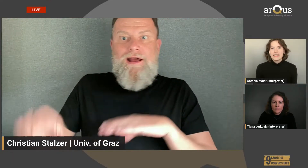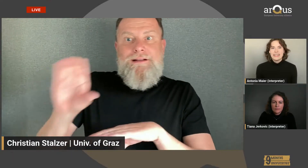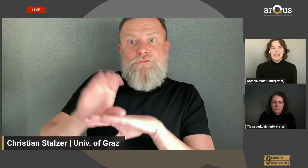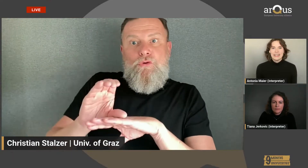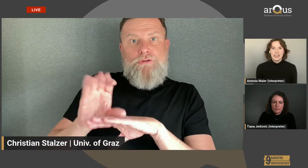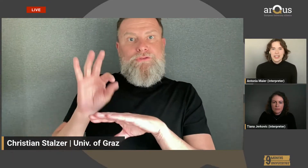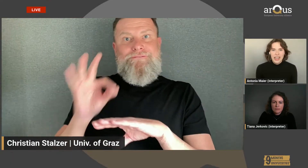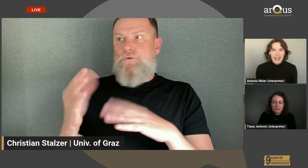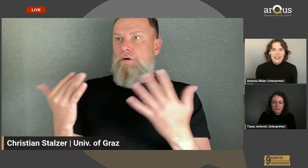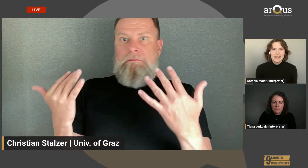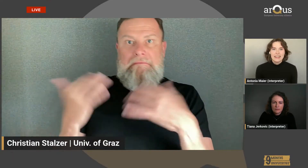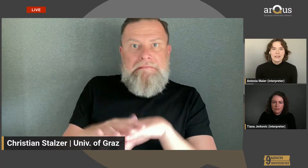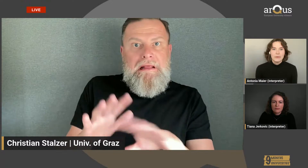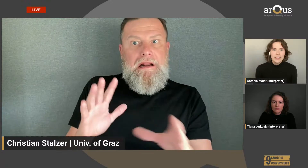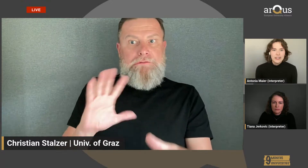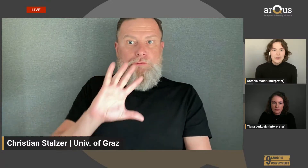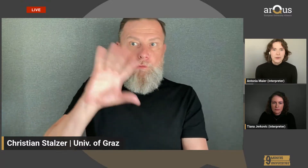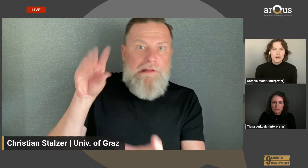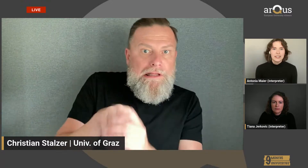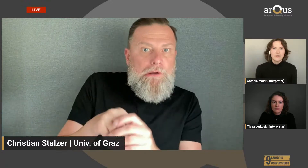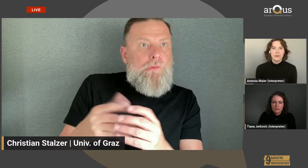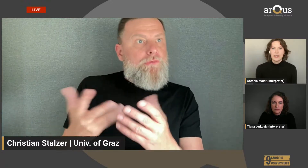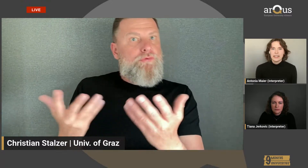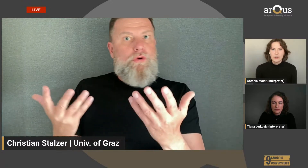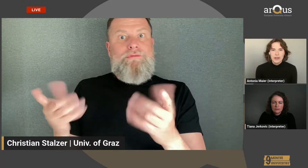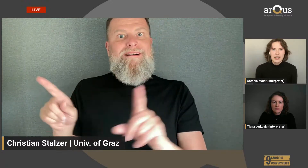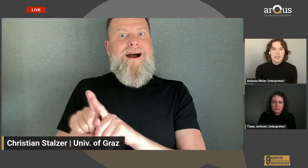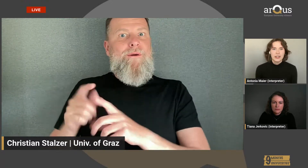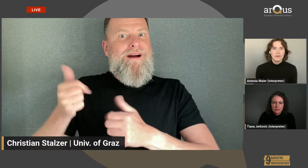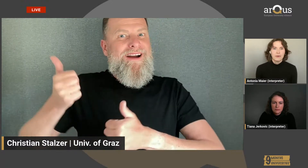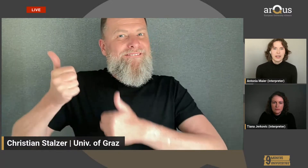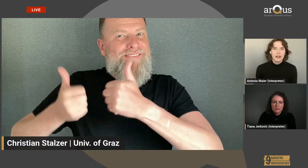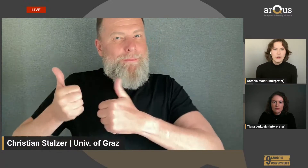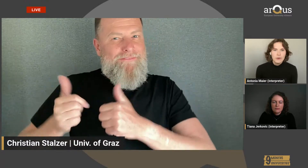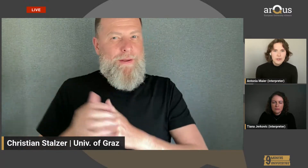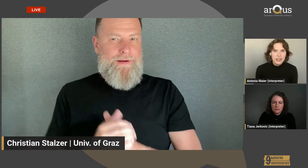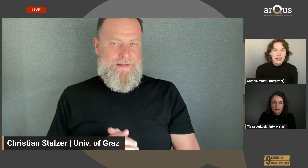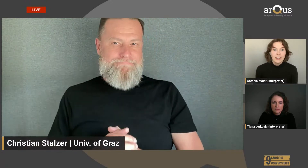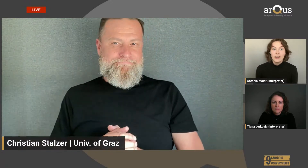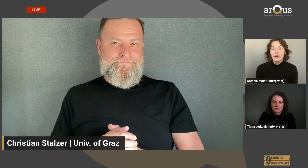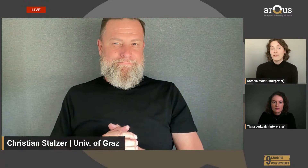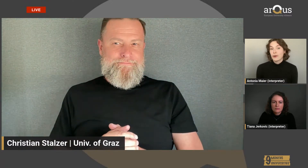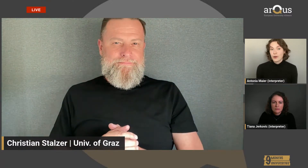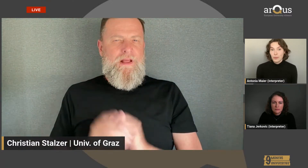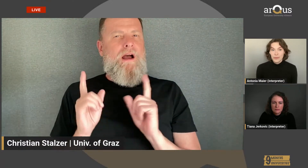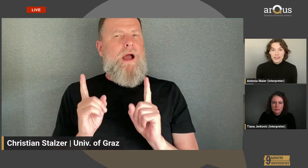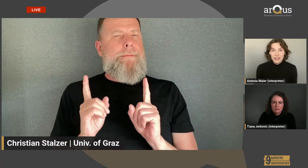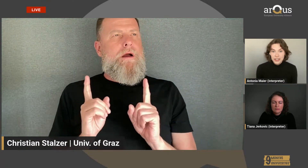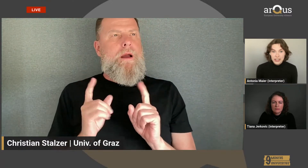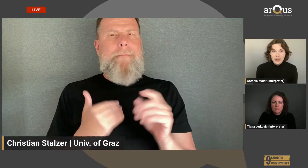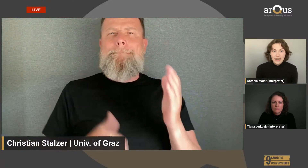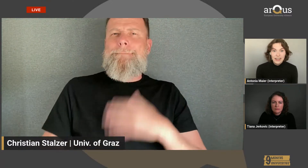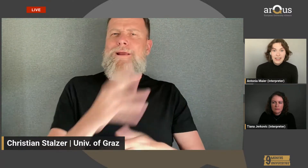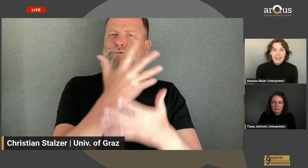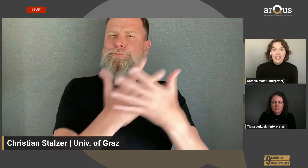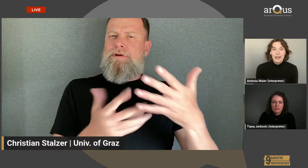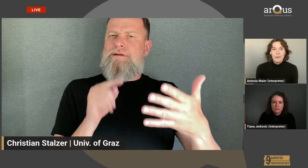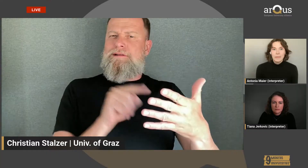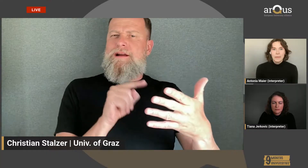multilingualism is seen as a chance, as a resource for integration, for inclusion, for